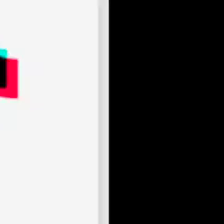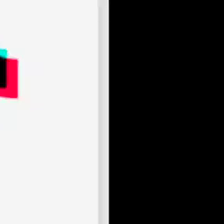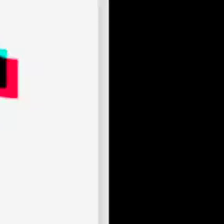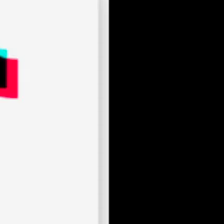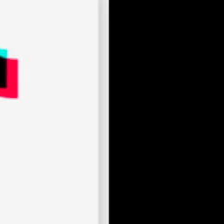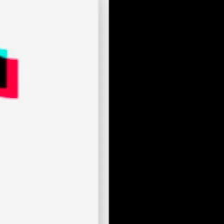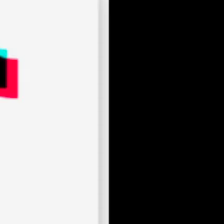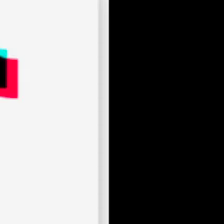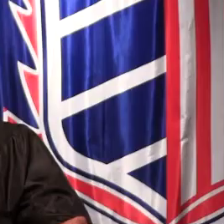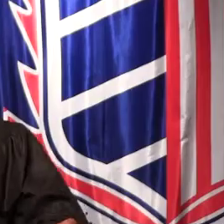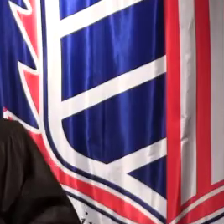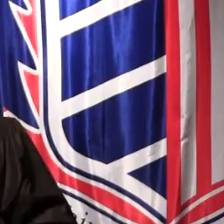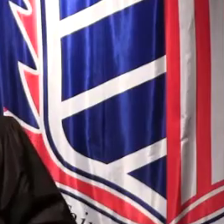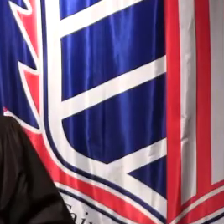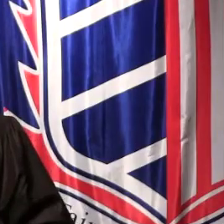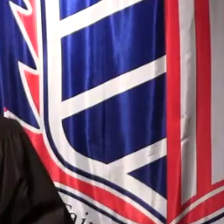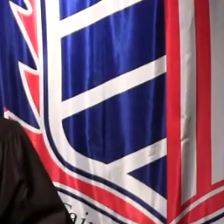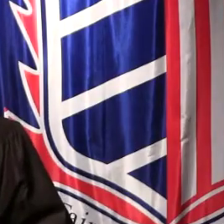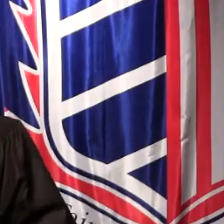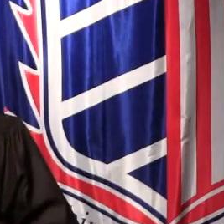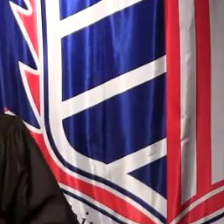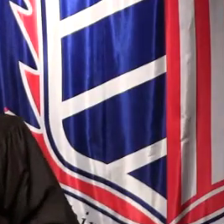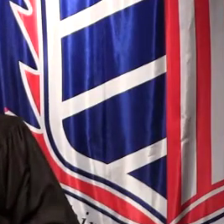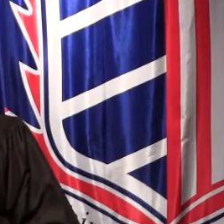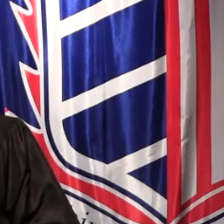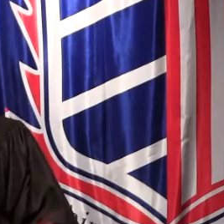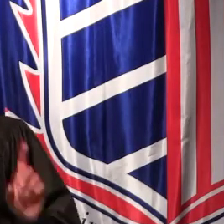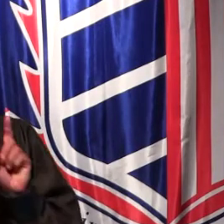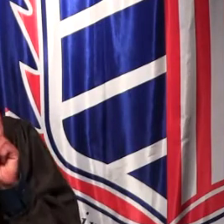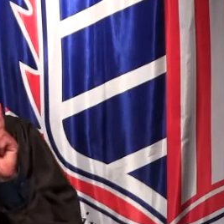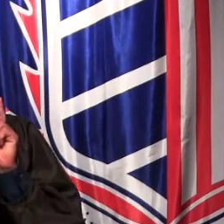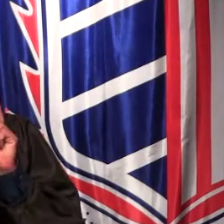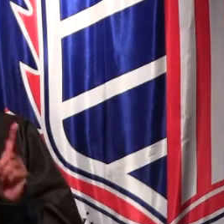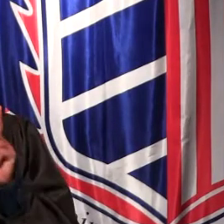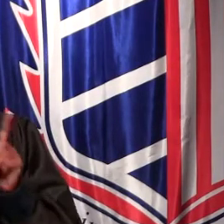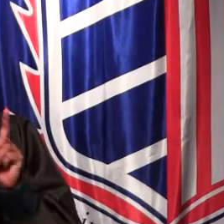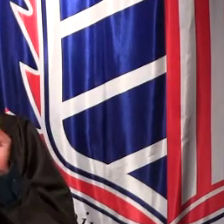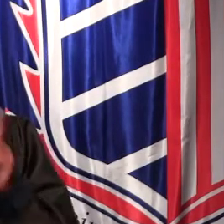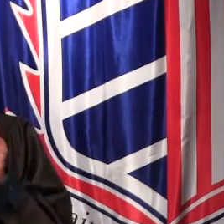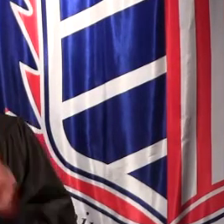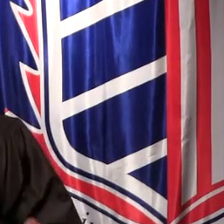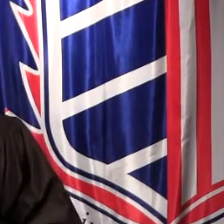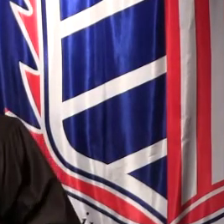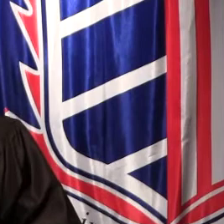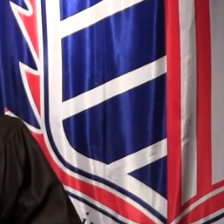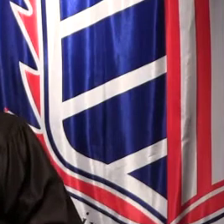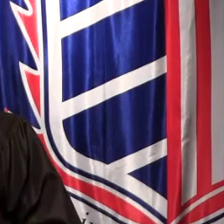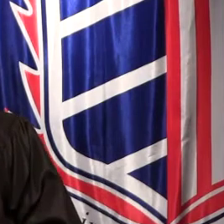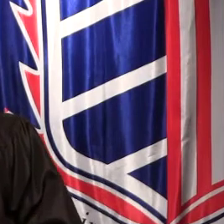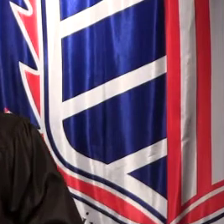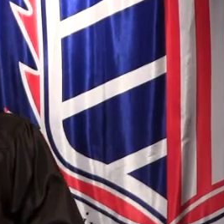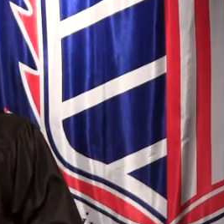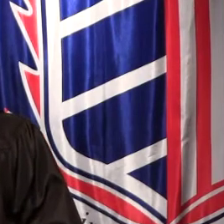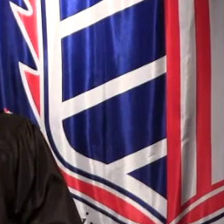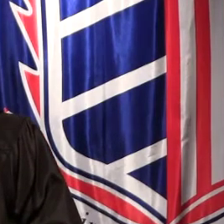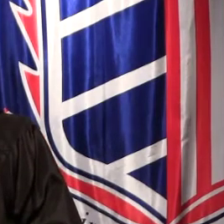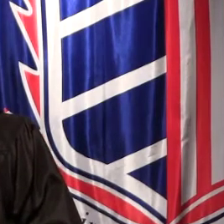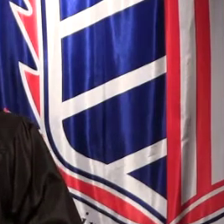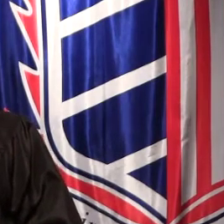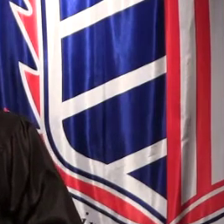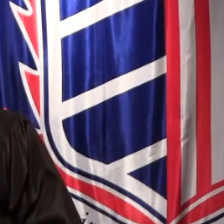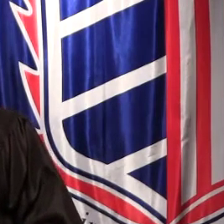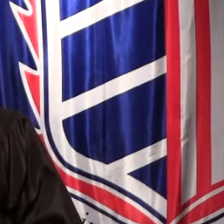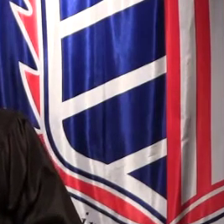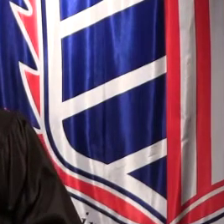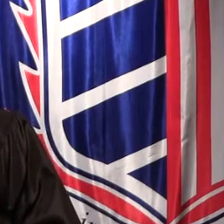TikTok. These are incredible advancements in technology, but please let me share one last final thought with the class of